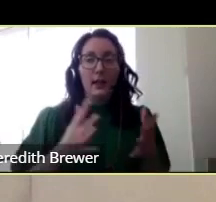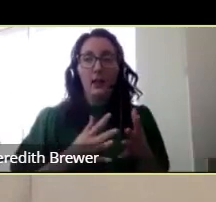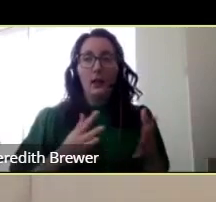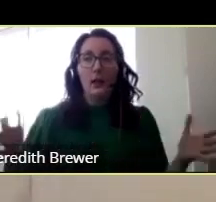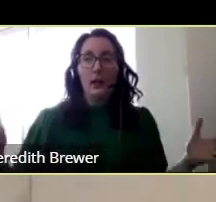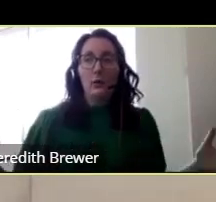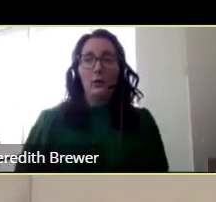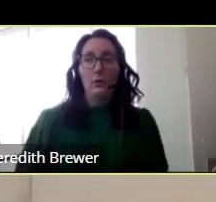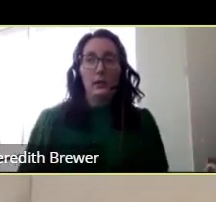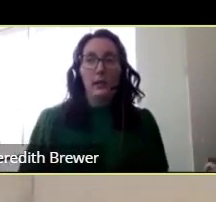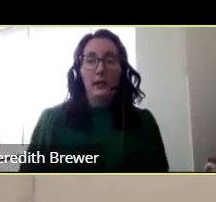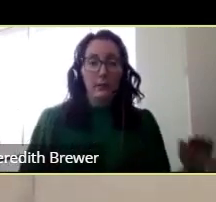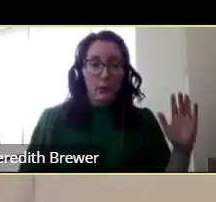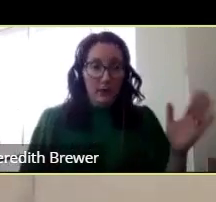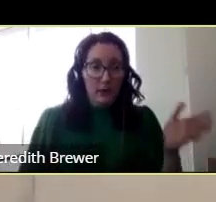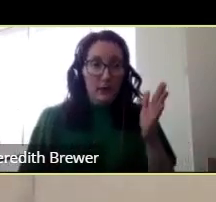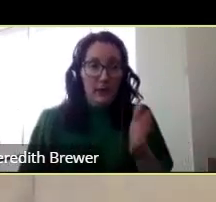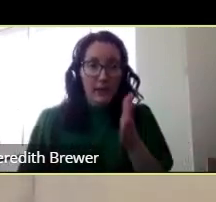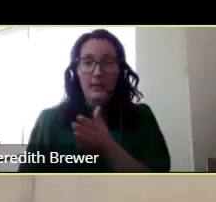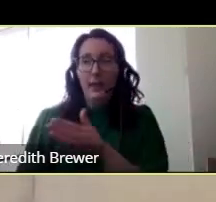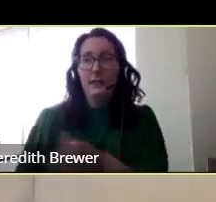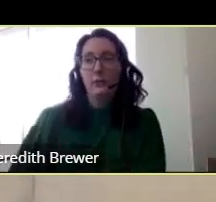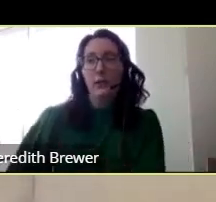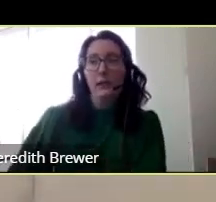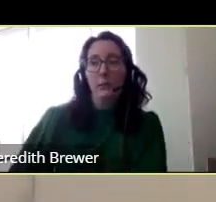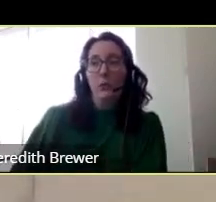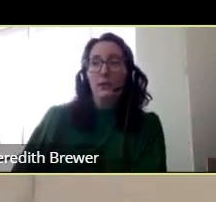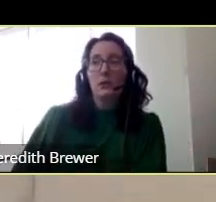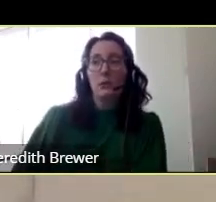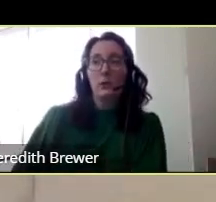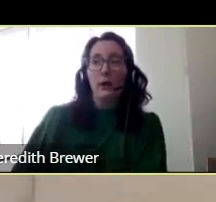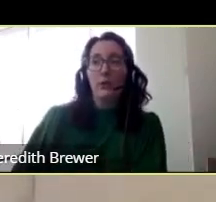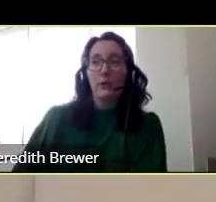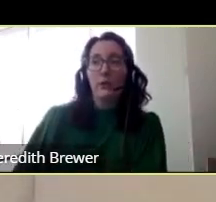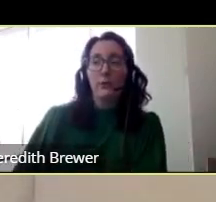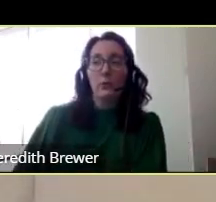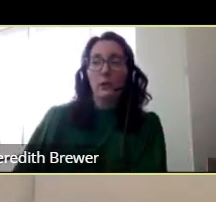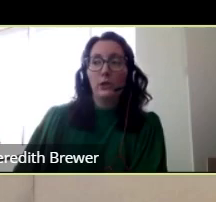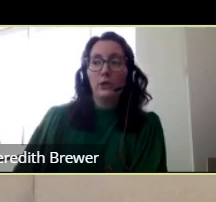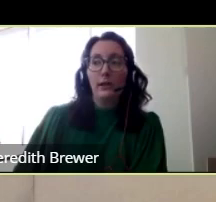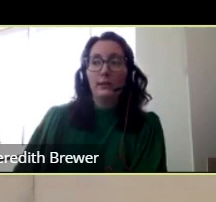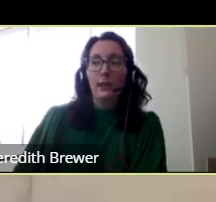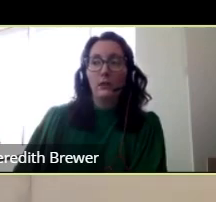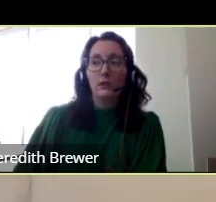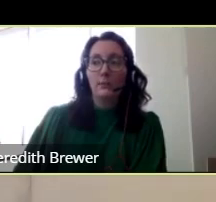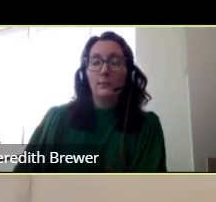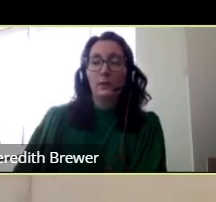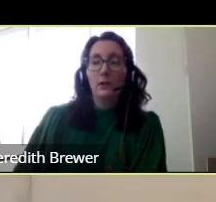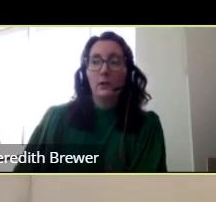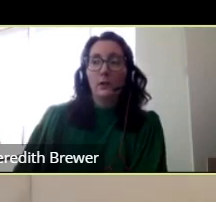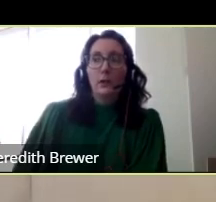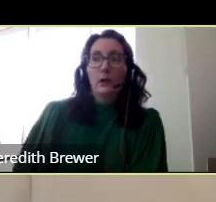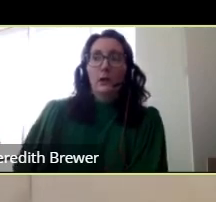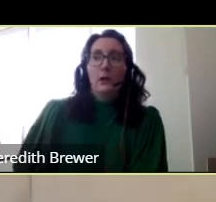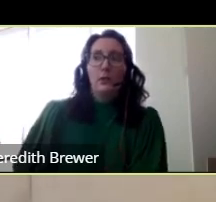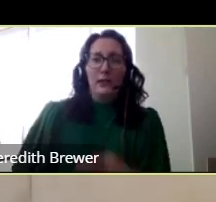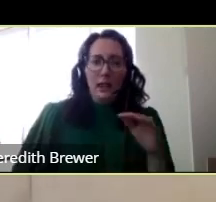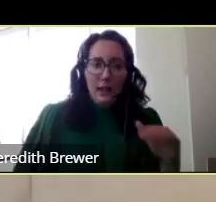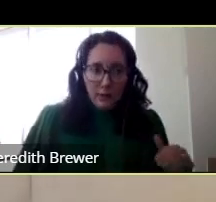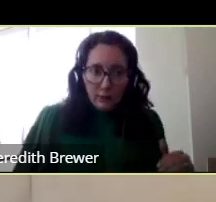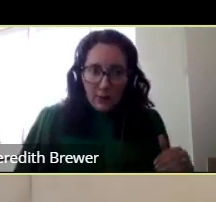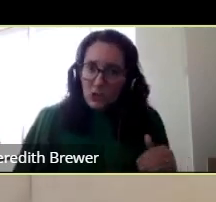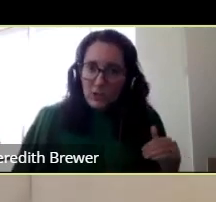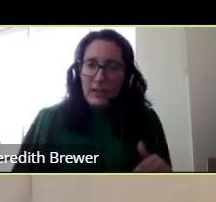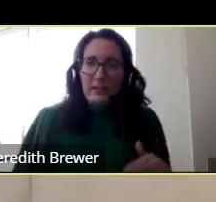they will be kind of evaluating at different key points throughout the 4-year grant cycle. There's a lot